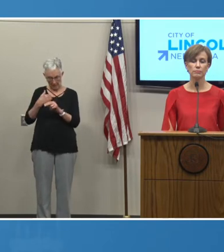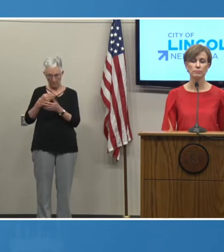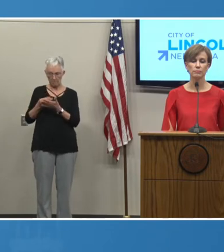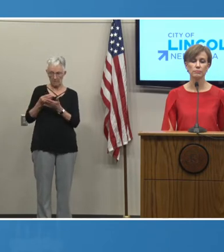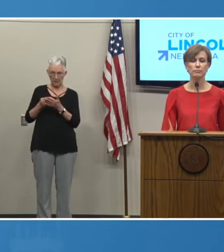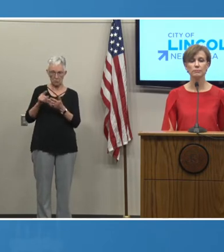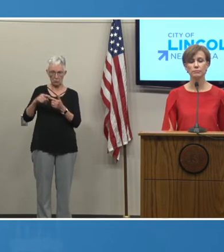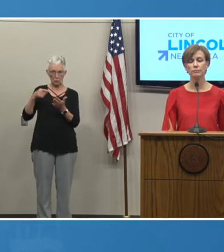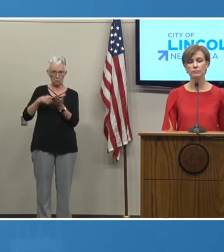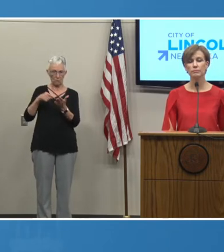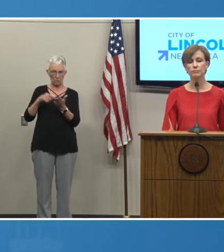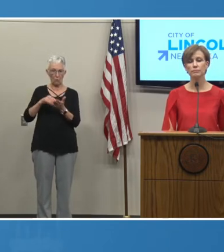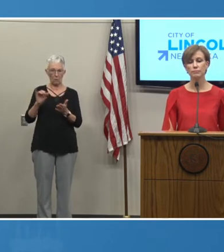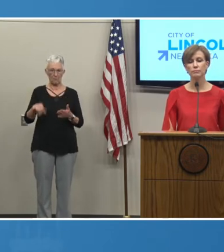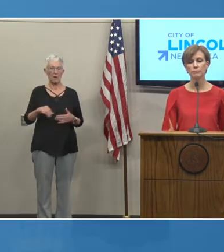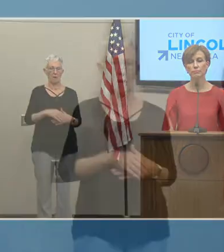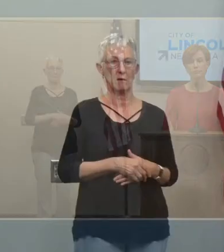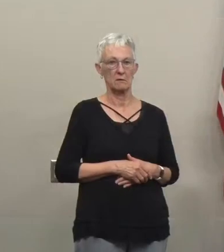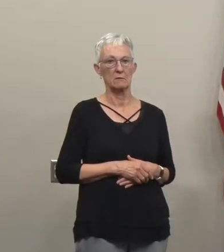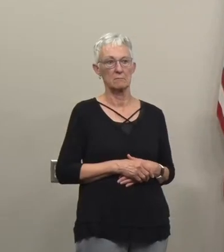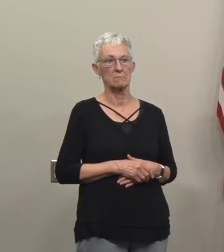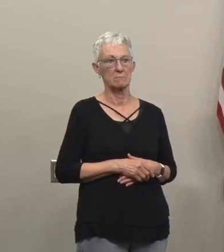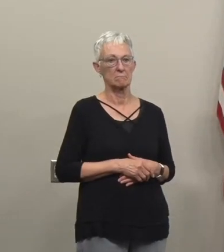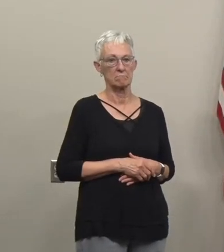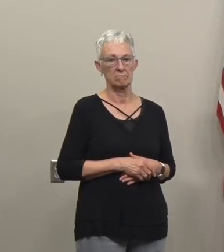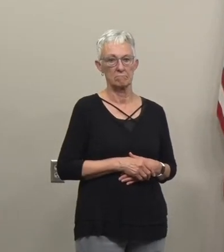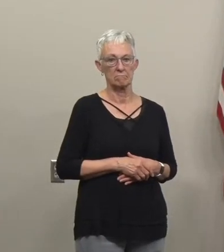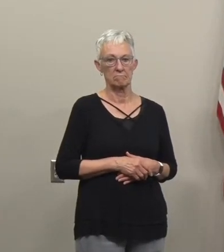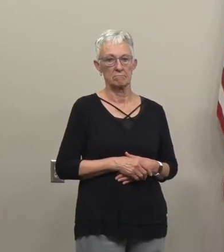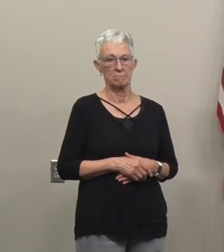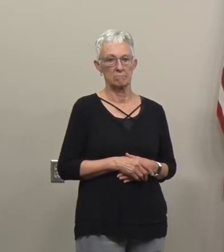perhaps that are available at this time.